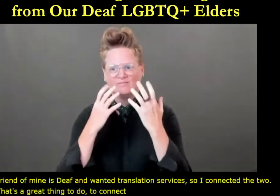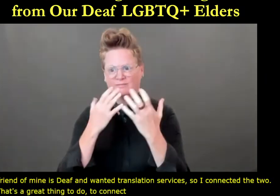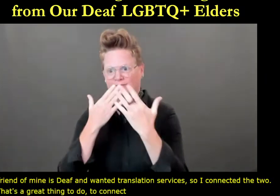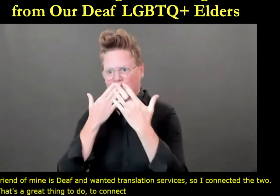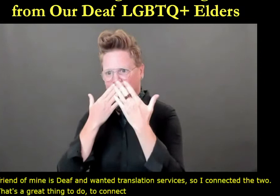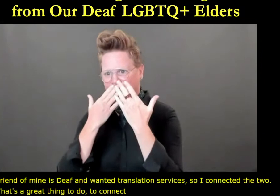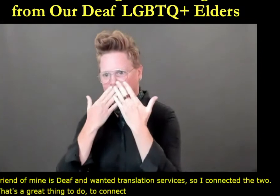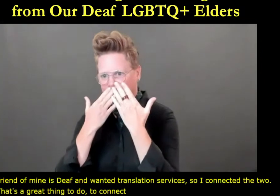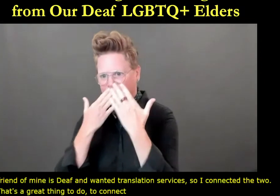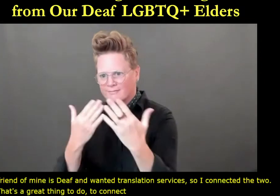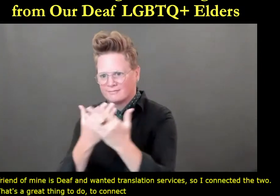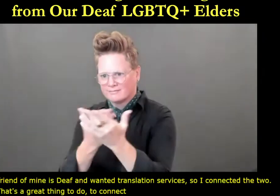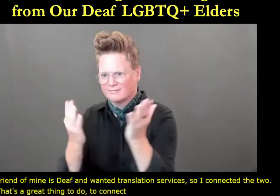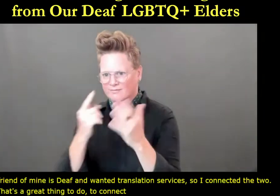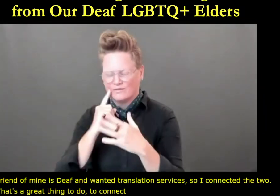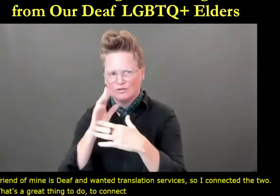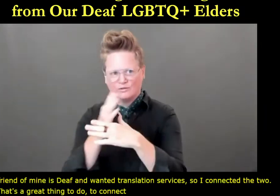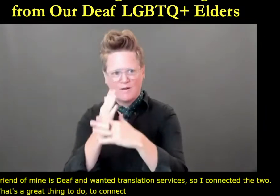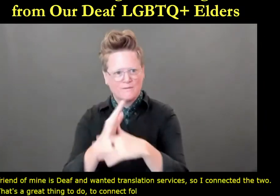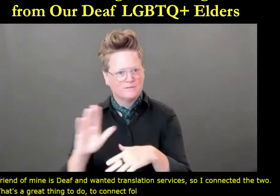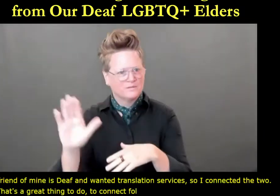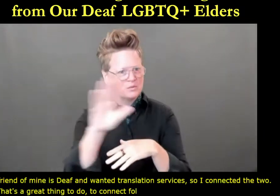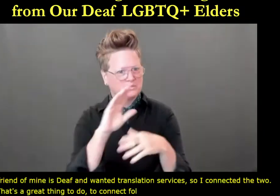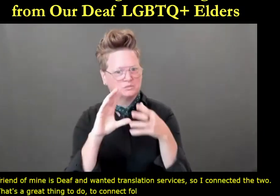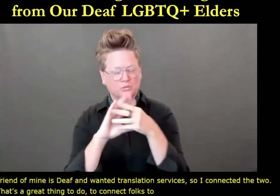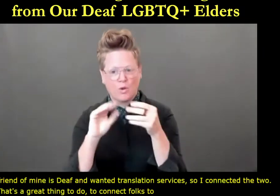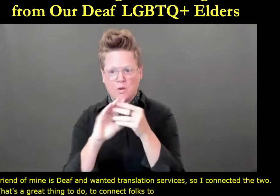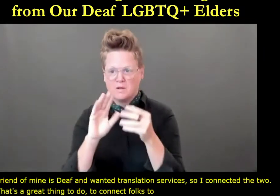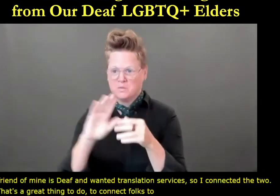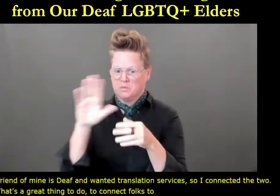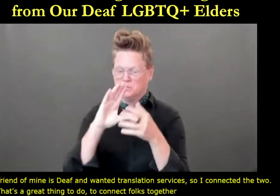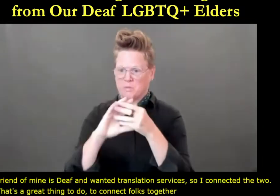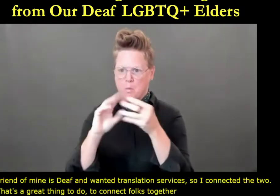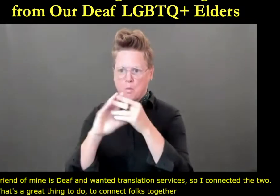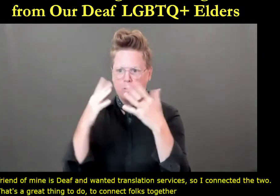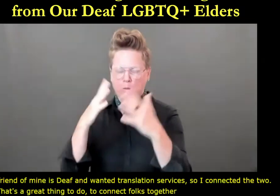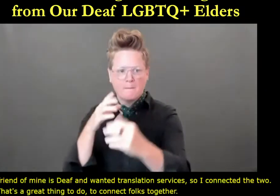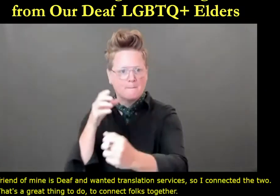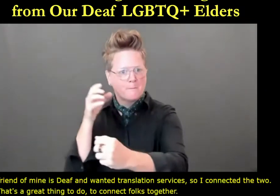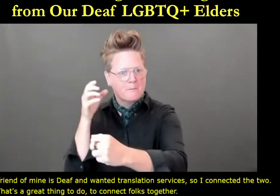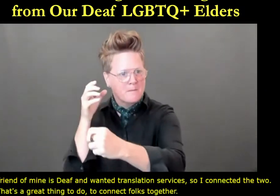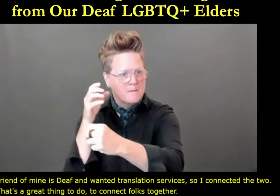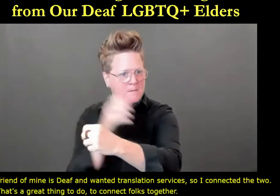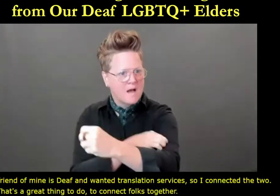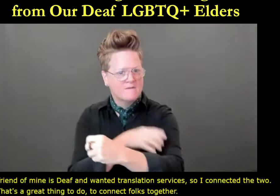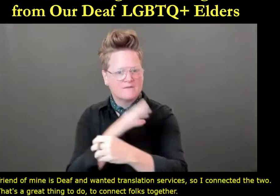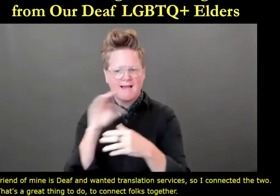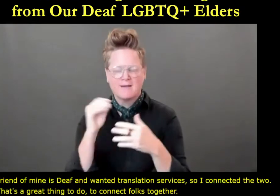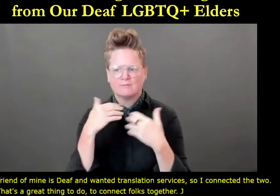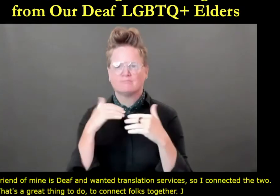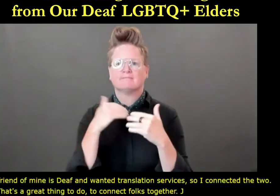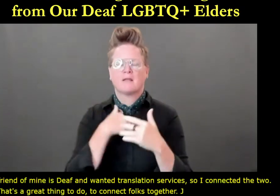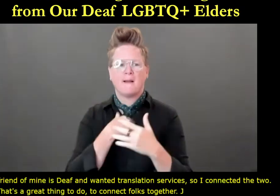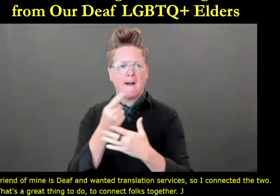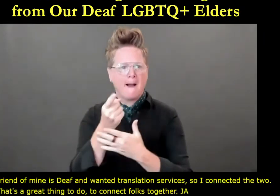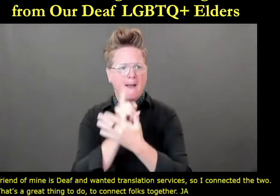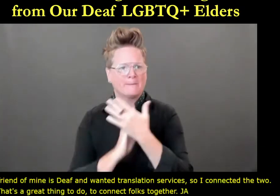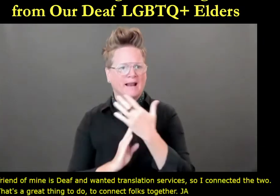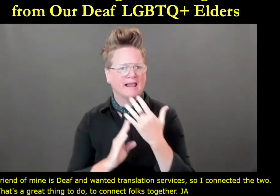let's see this person would like to thank you all for sharing your stories uh so powerful